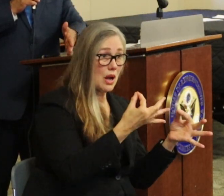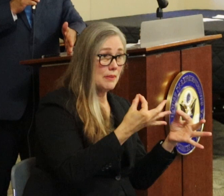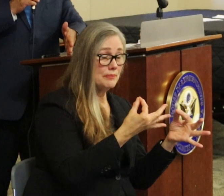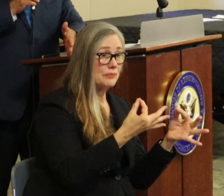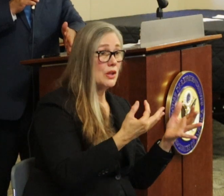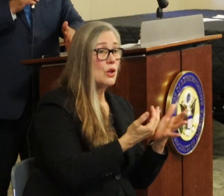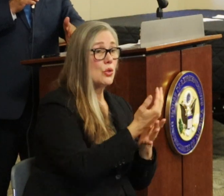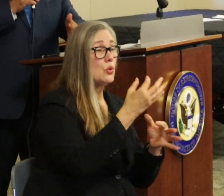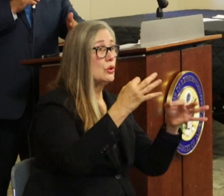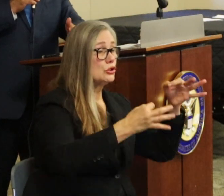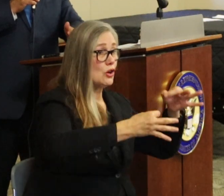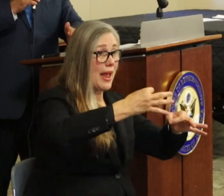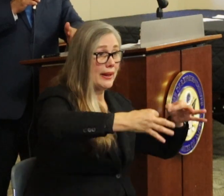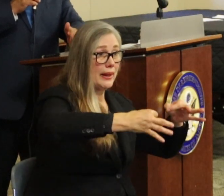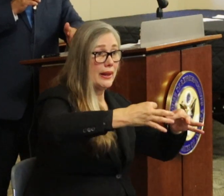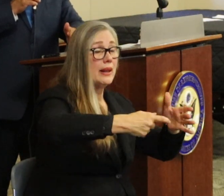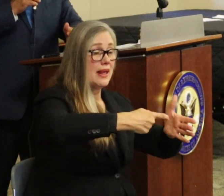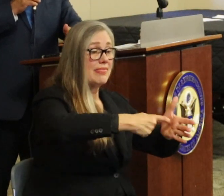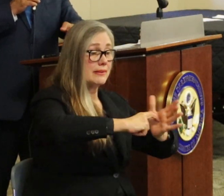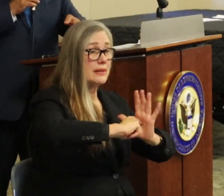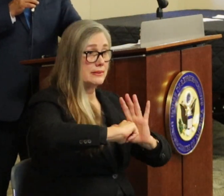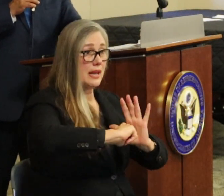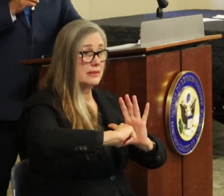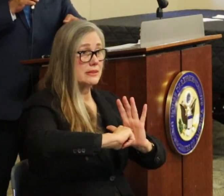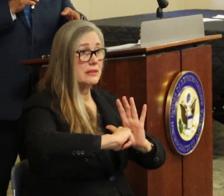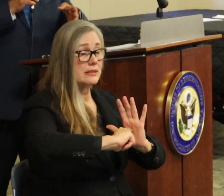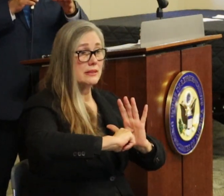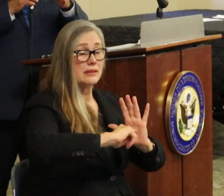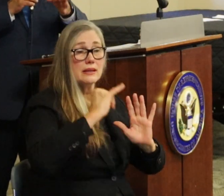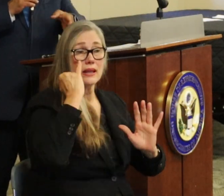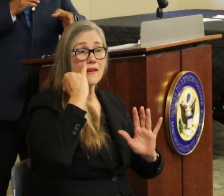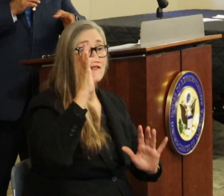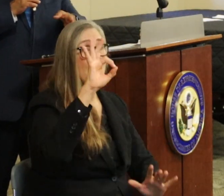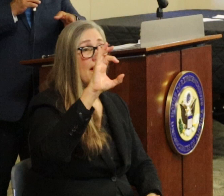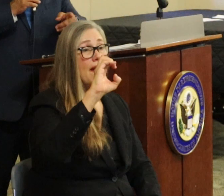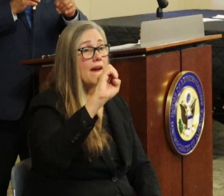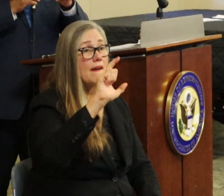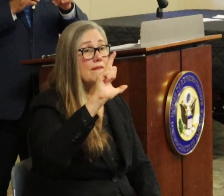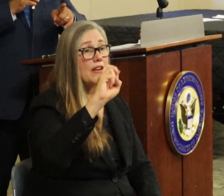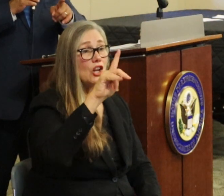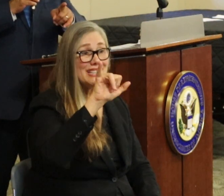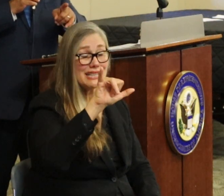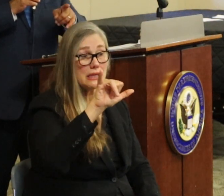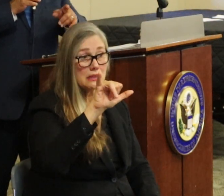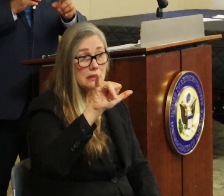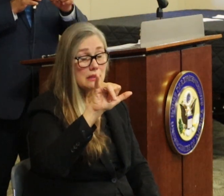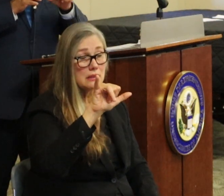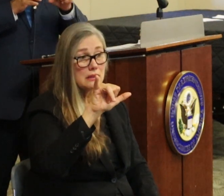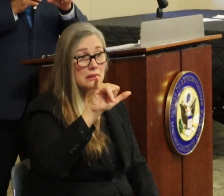through a trial that dictates felonies or what you're referring to, that